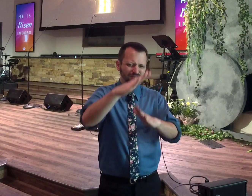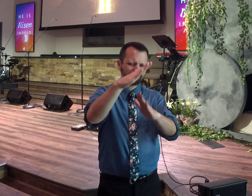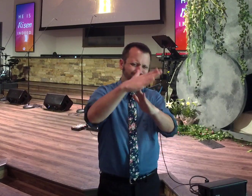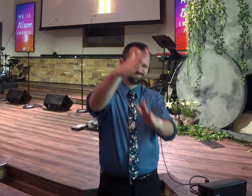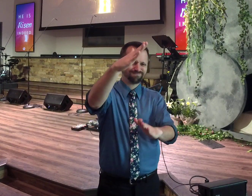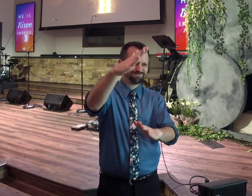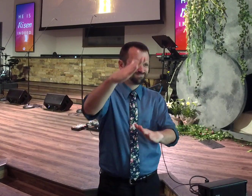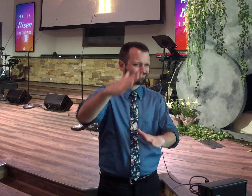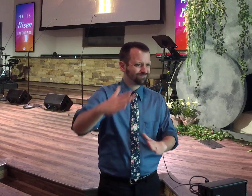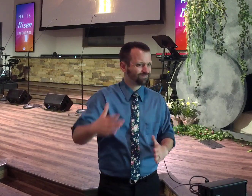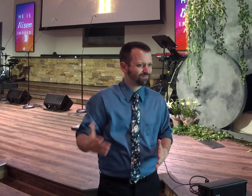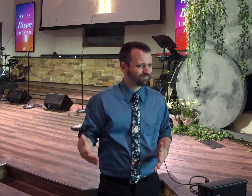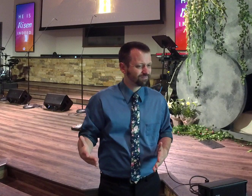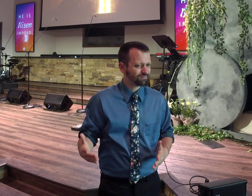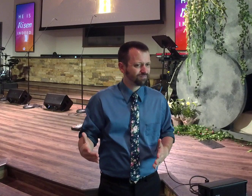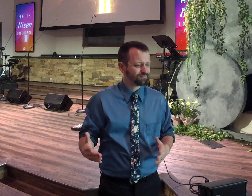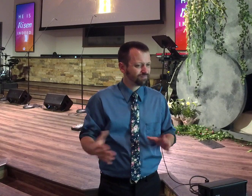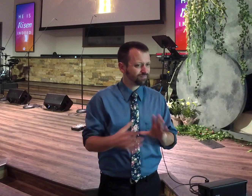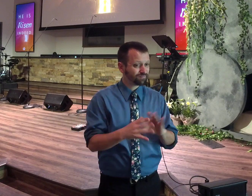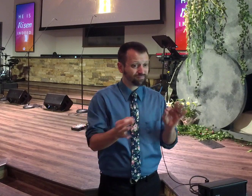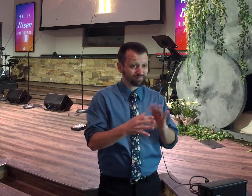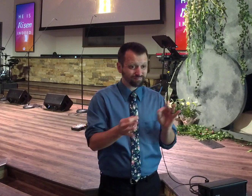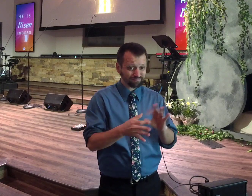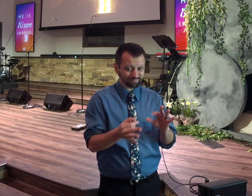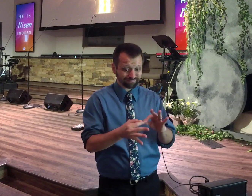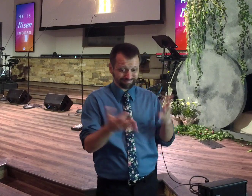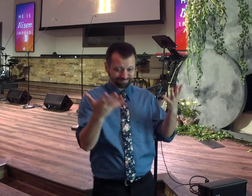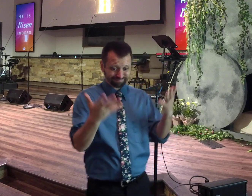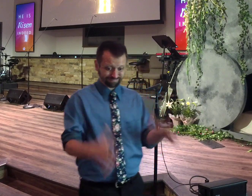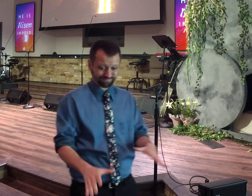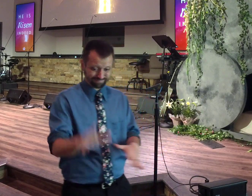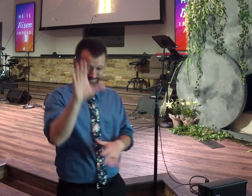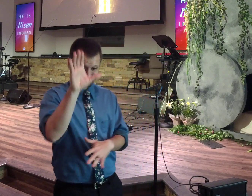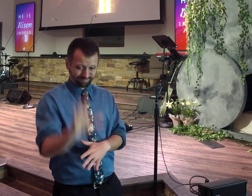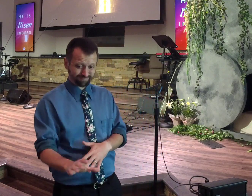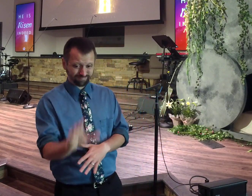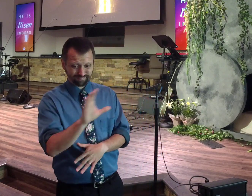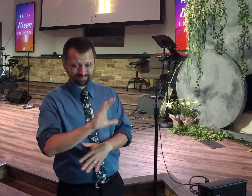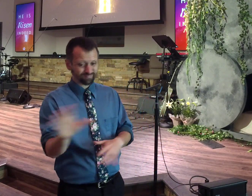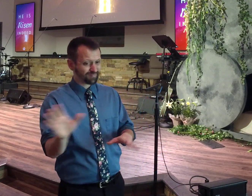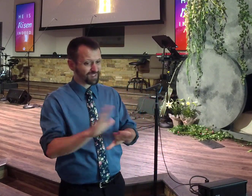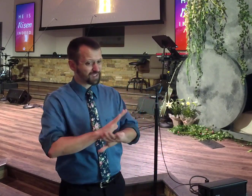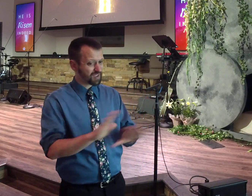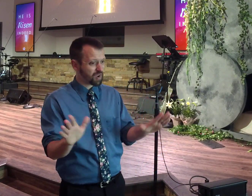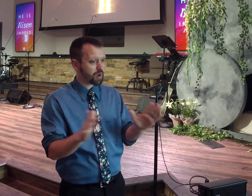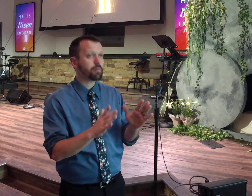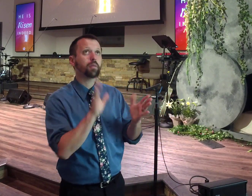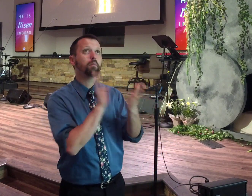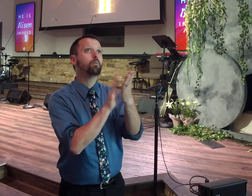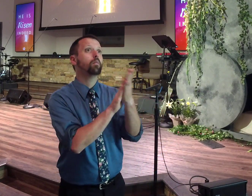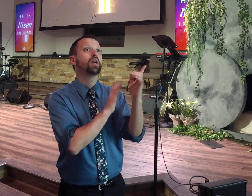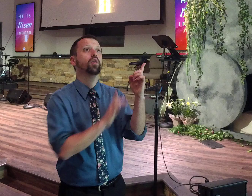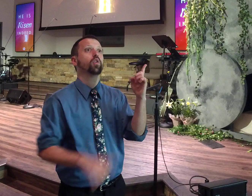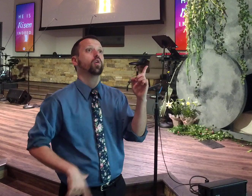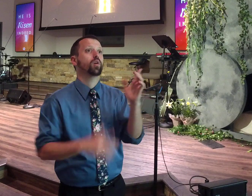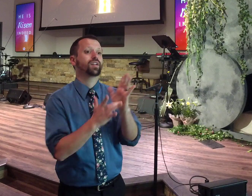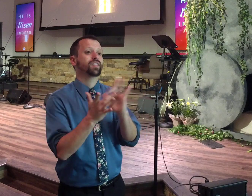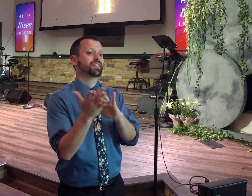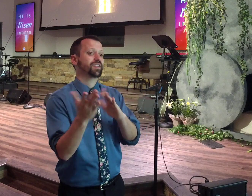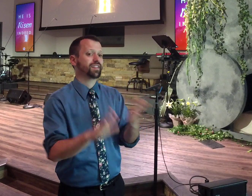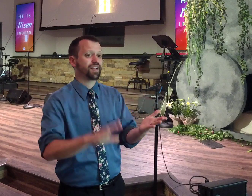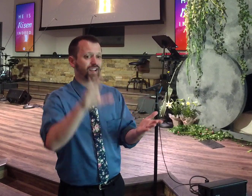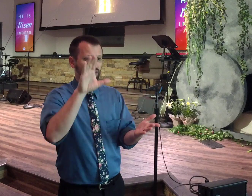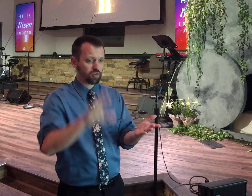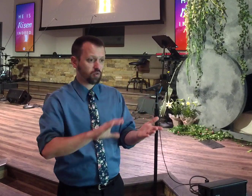the turning point. You see, the story doesn't end when Jesus died on the cross. You know, praise the Lord, he died on the cross for my sins.